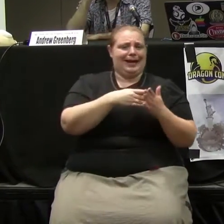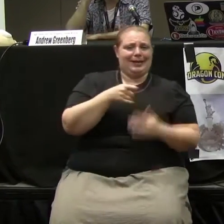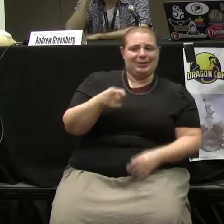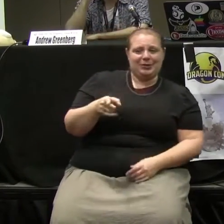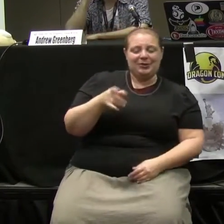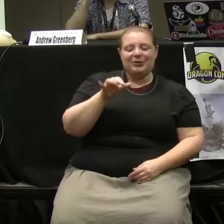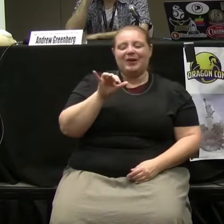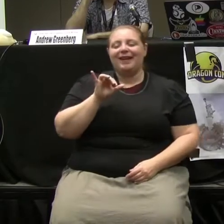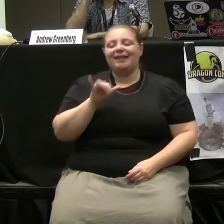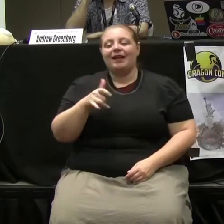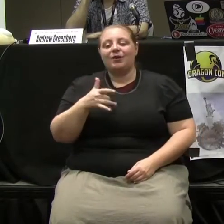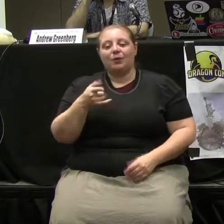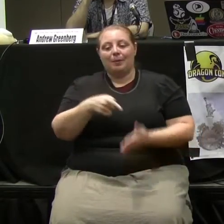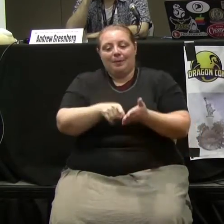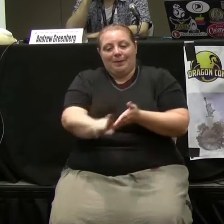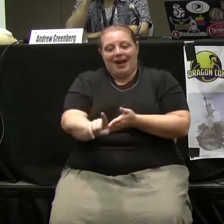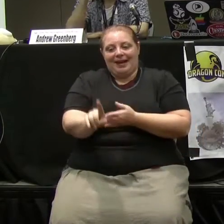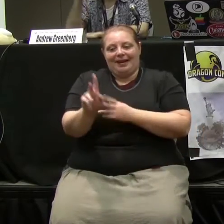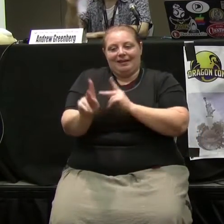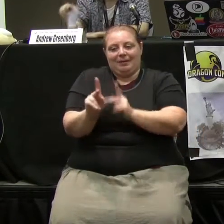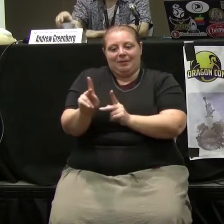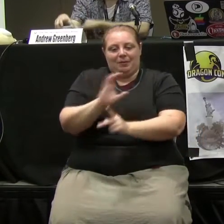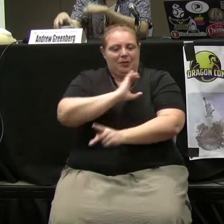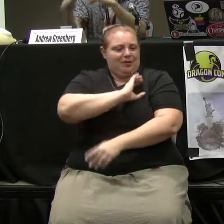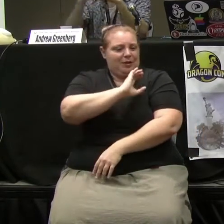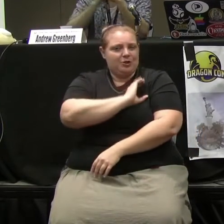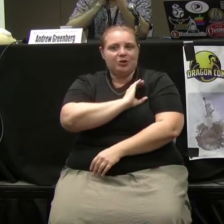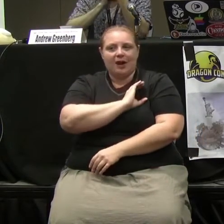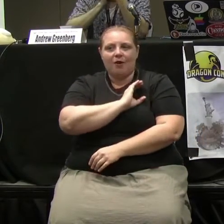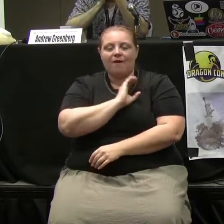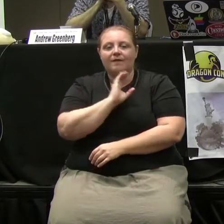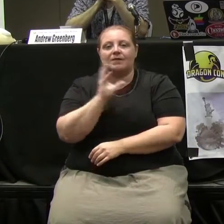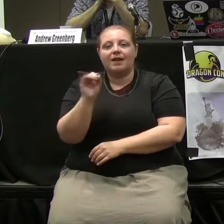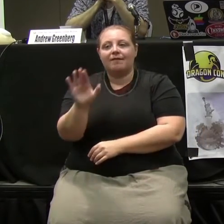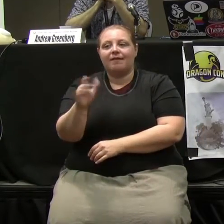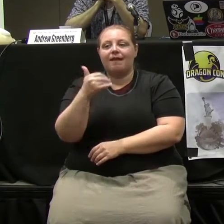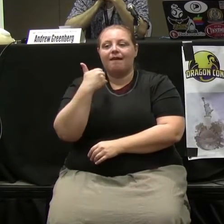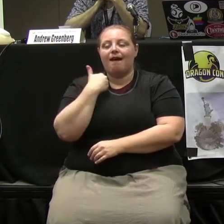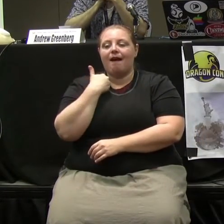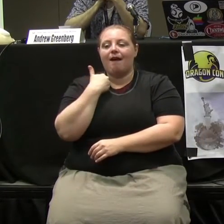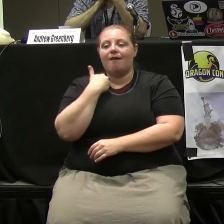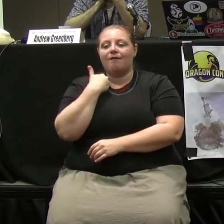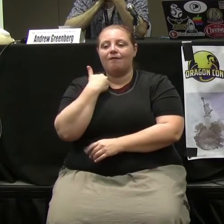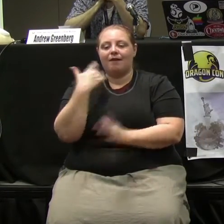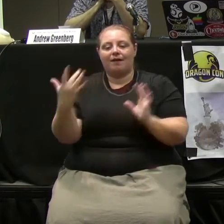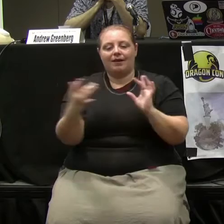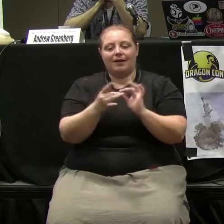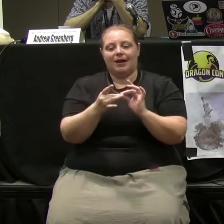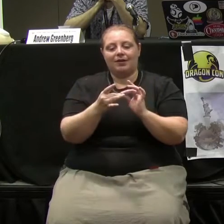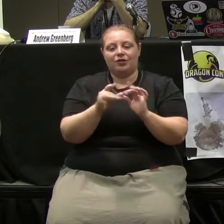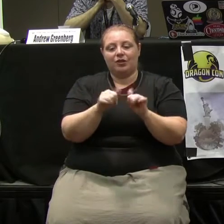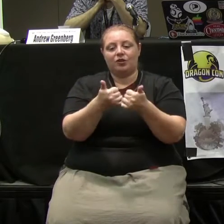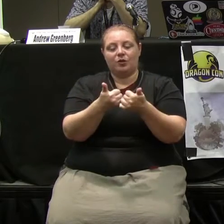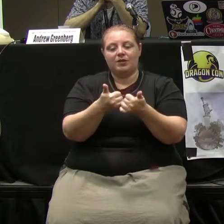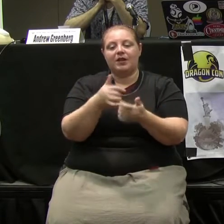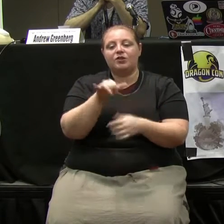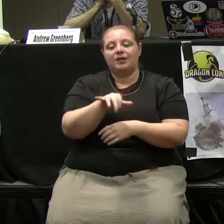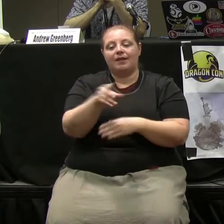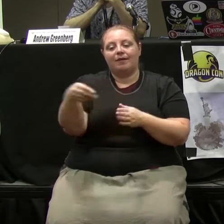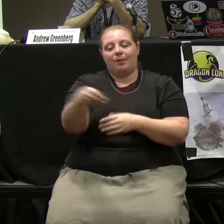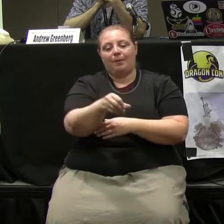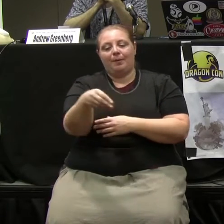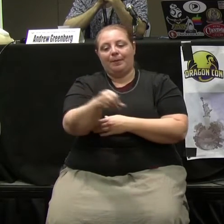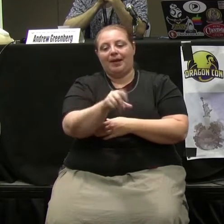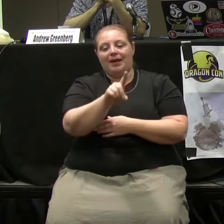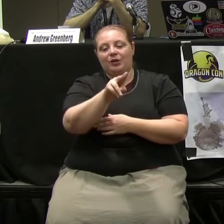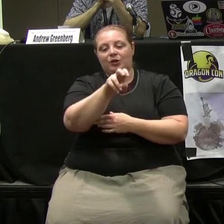that you're paying the salaries of sheriffs, and these sheriffs maybe have an association that they pay dues to, perhaps with tax